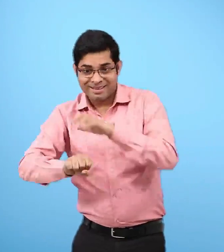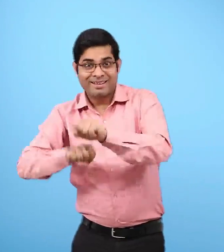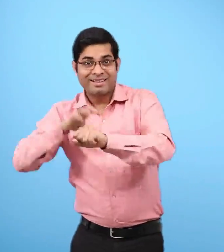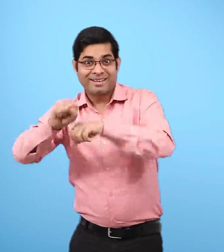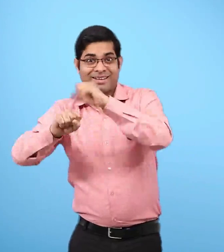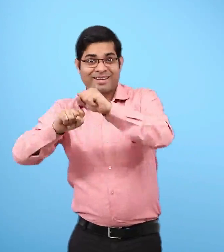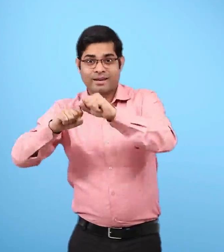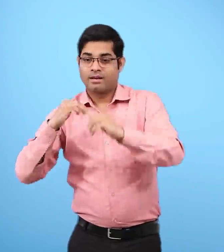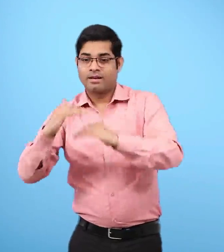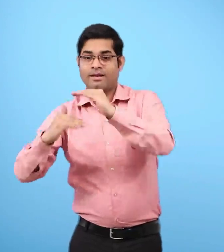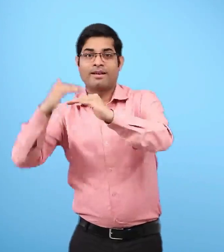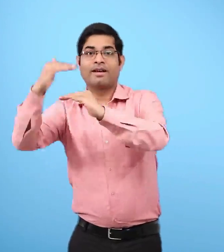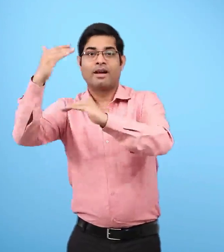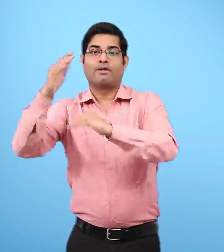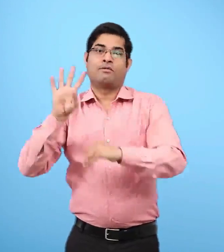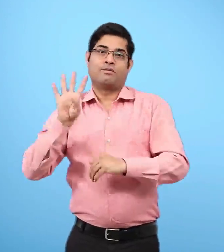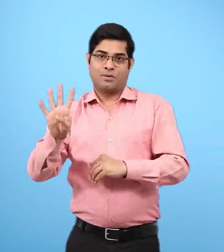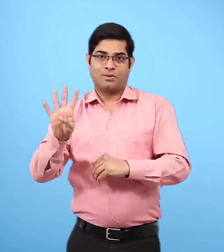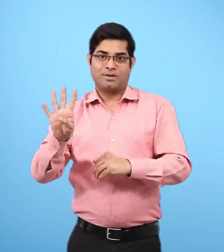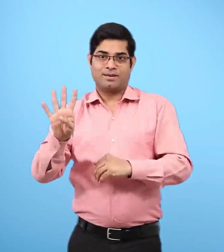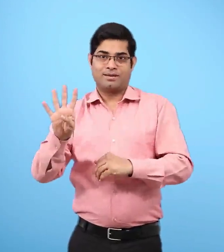Ladder 2 has 4 steps.